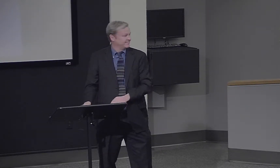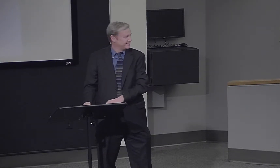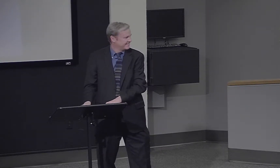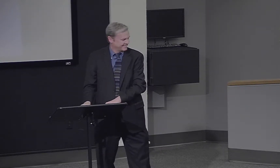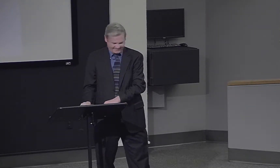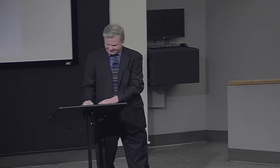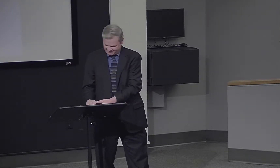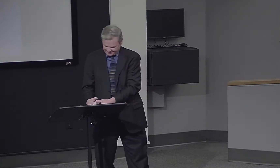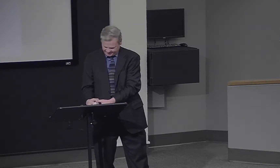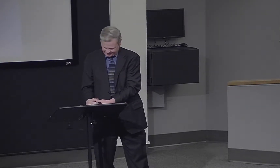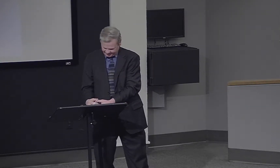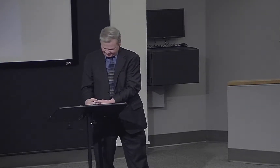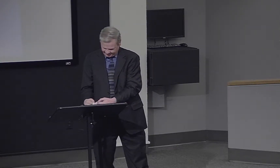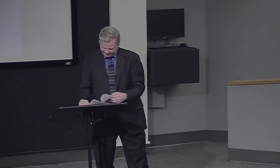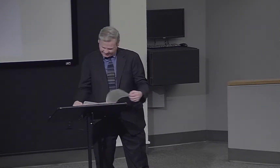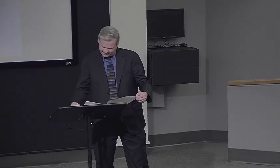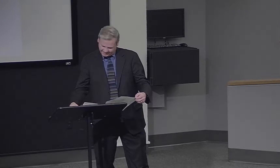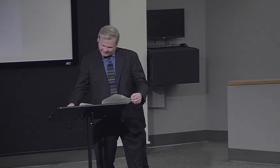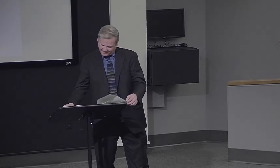with Pamela Collins.